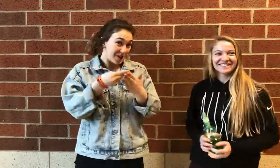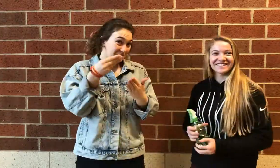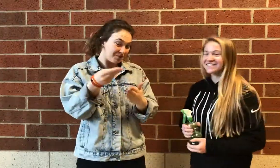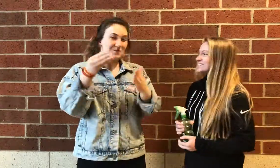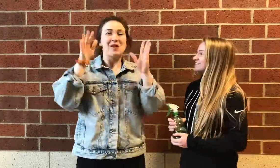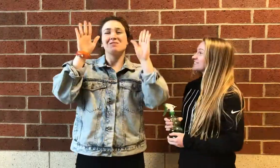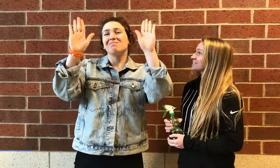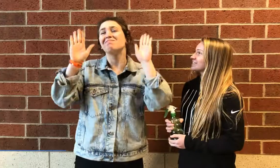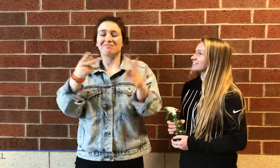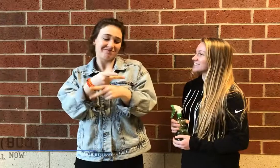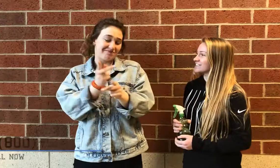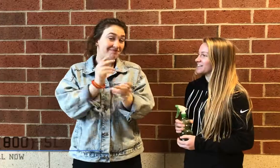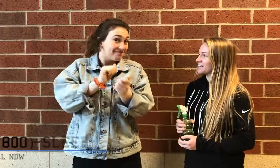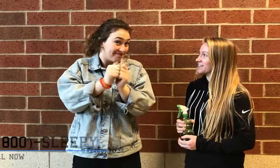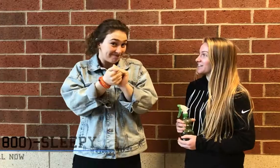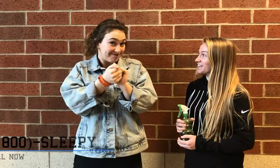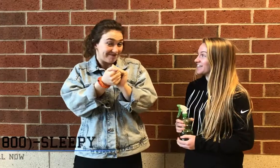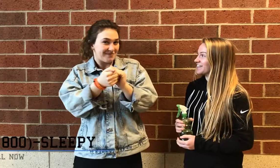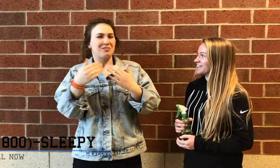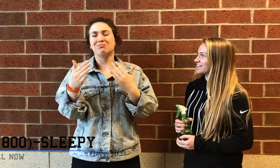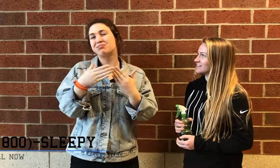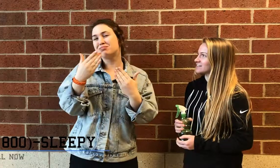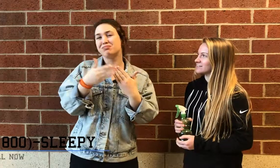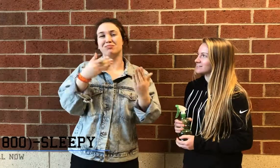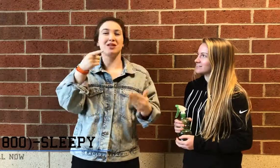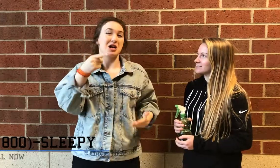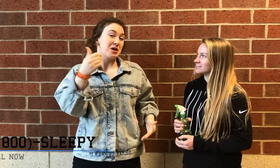How do you order this amazing product? It's so easy.